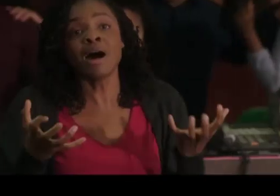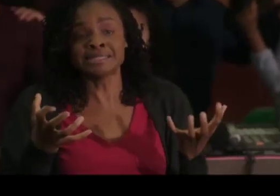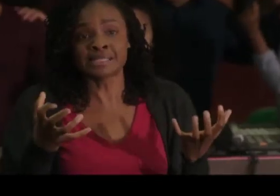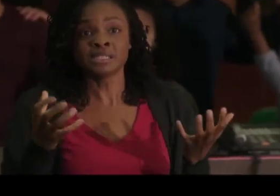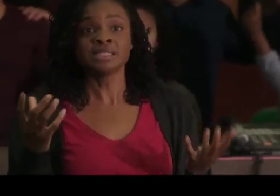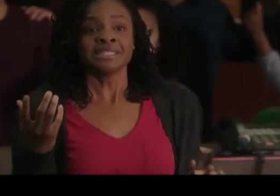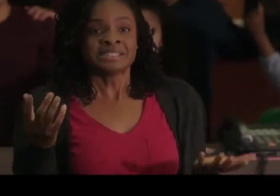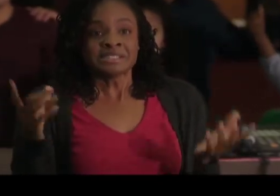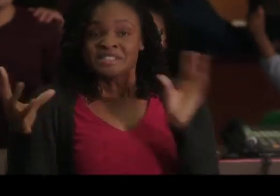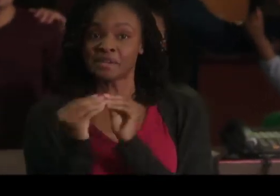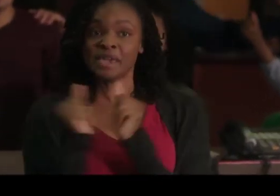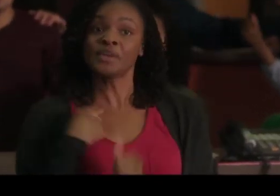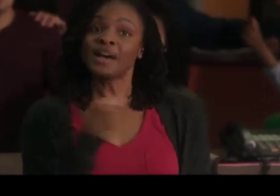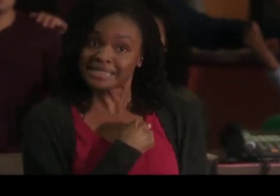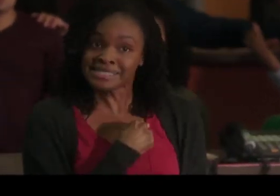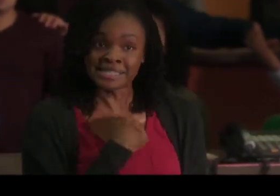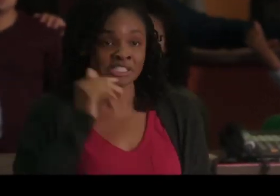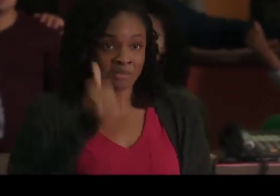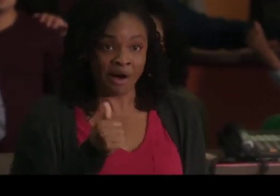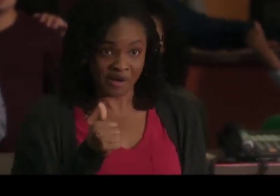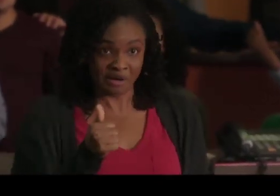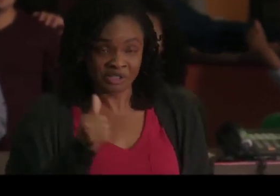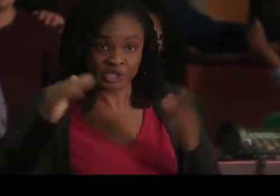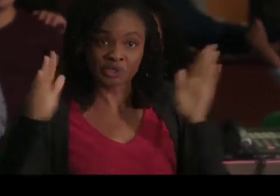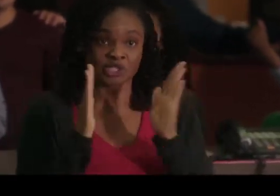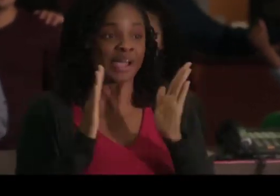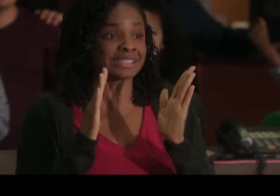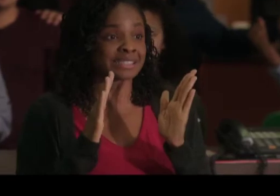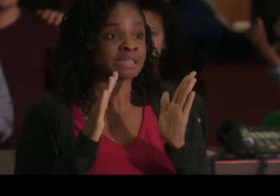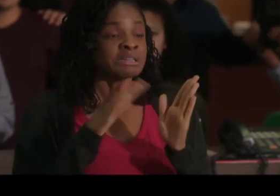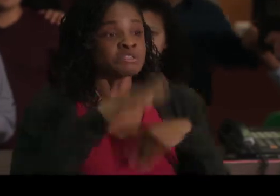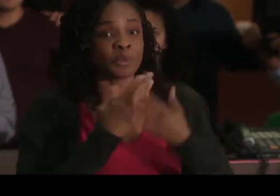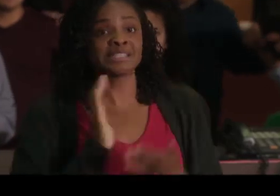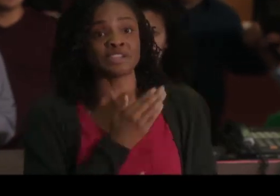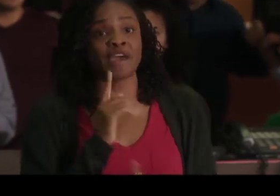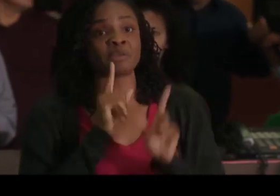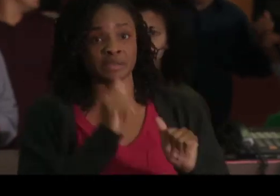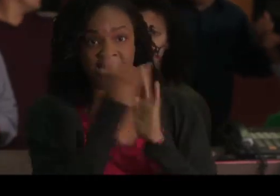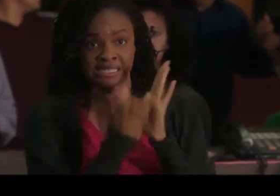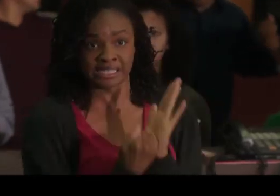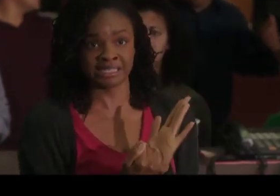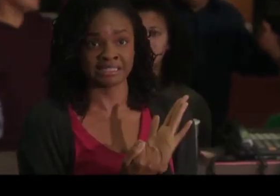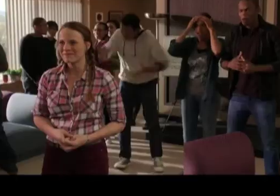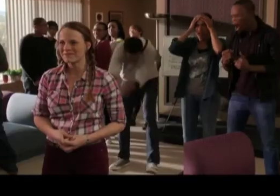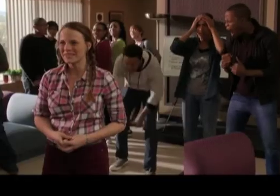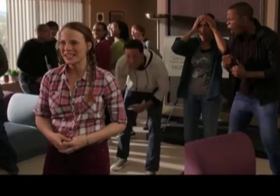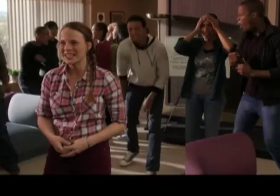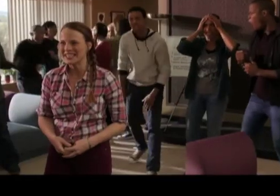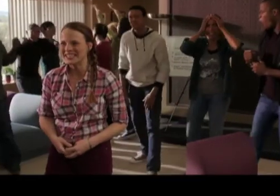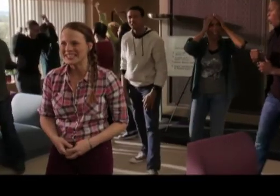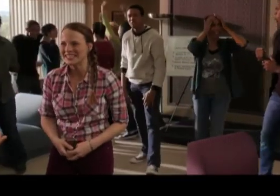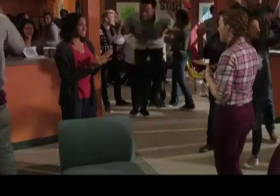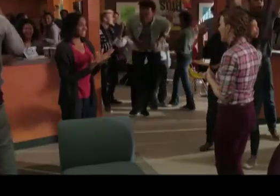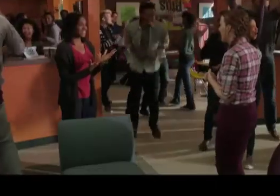wants to meet with us tomorrow to address the rest of our demands. Yes! Yes!